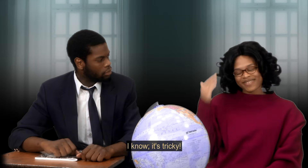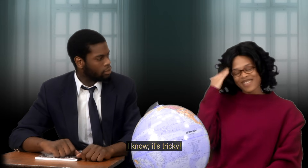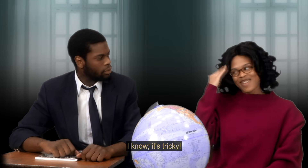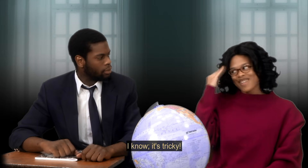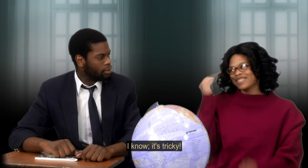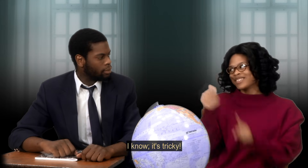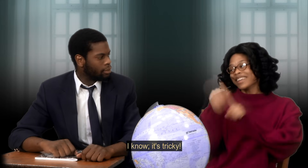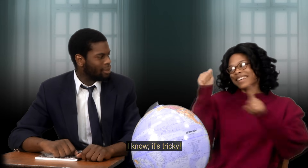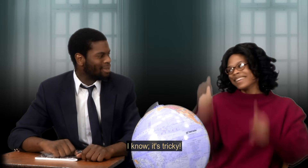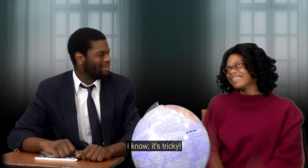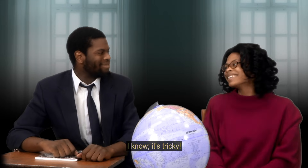I know, it's tricky.